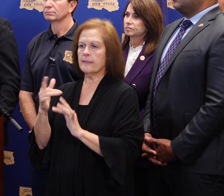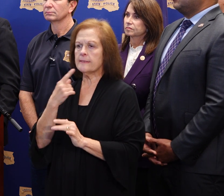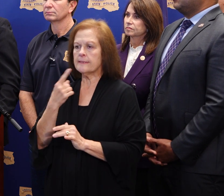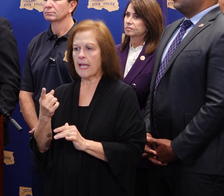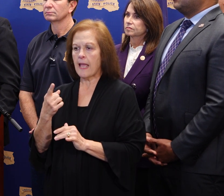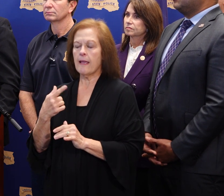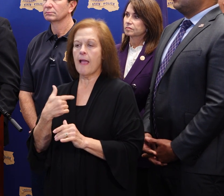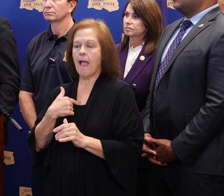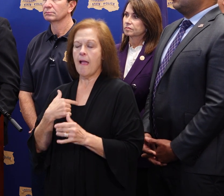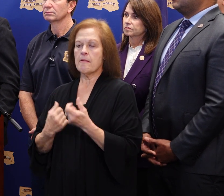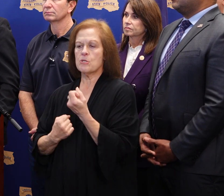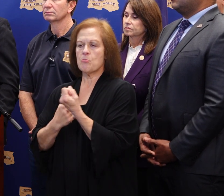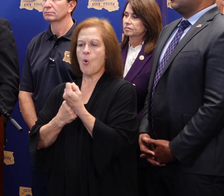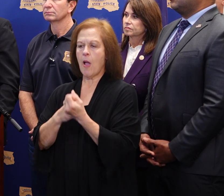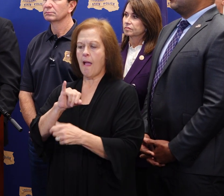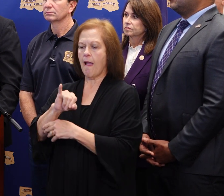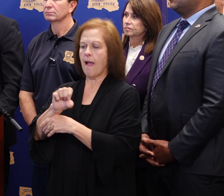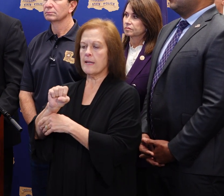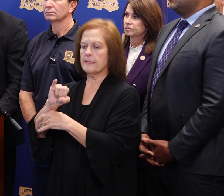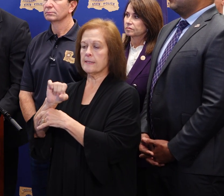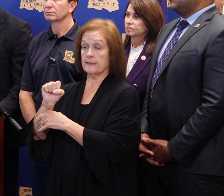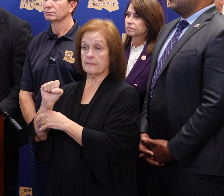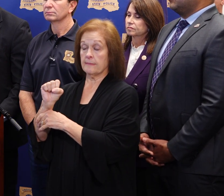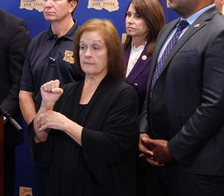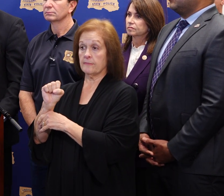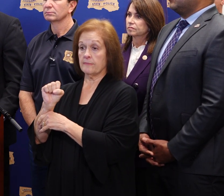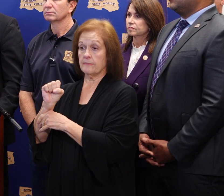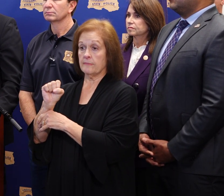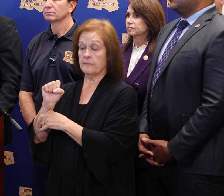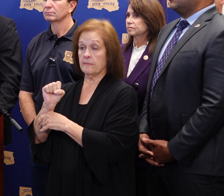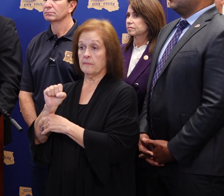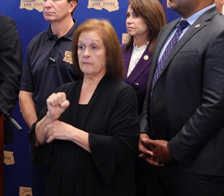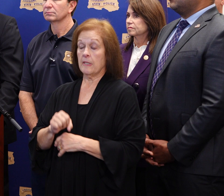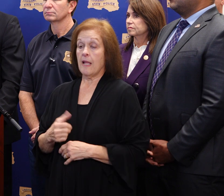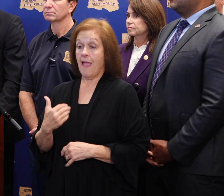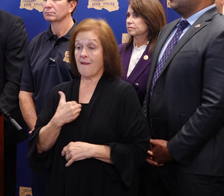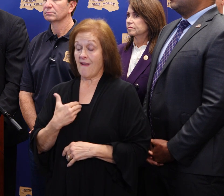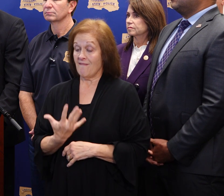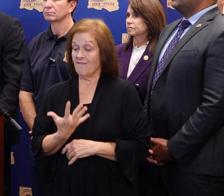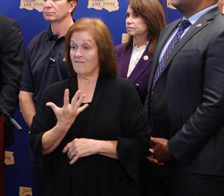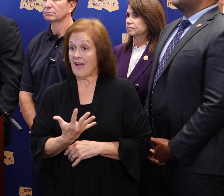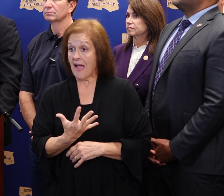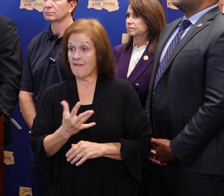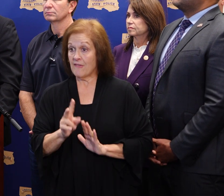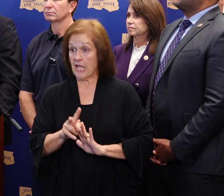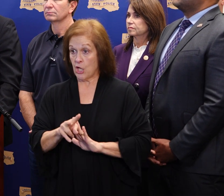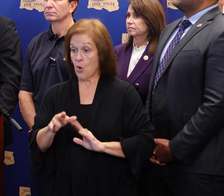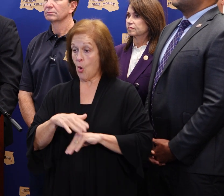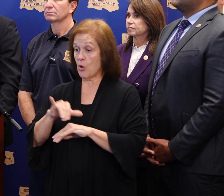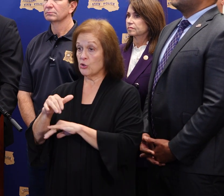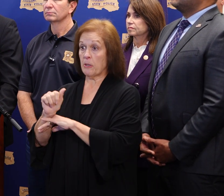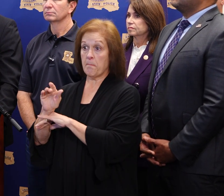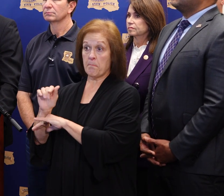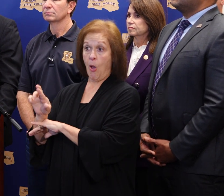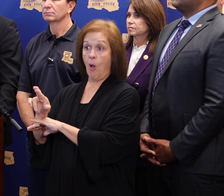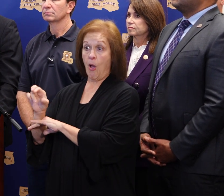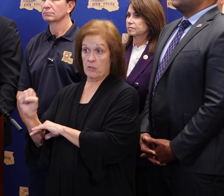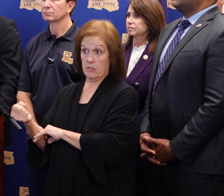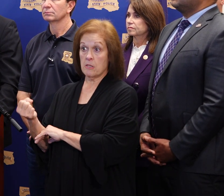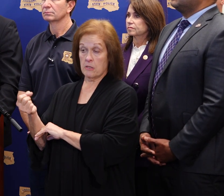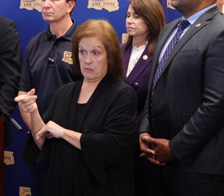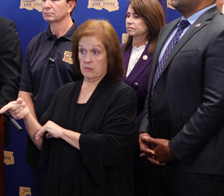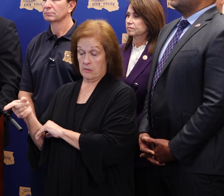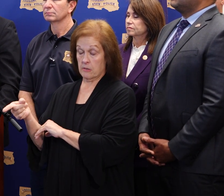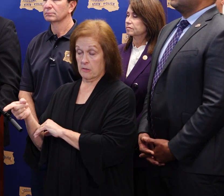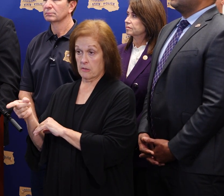his support for ISIS. There were 5 videos posted on Jabbar's Facebook account, which are